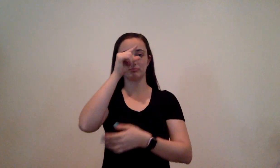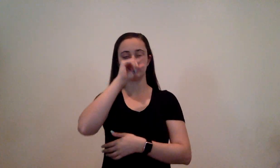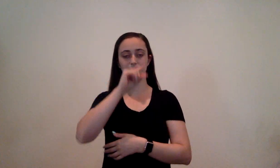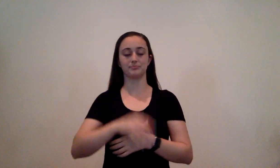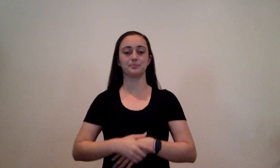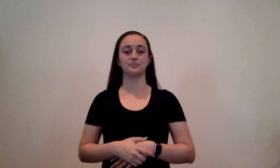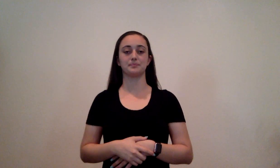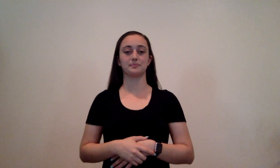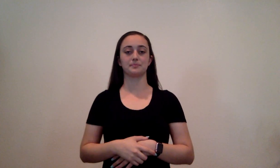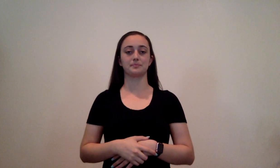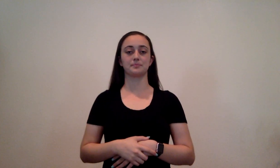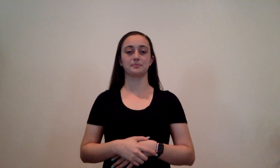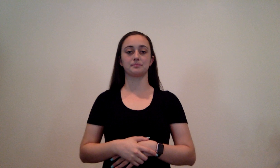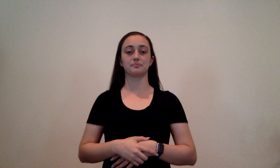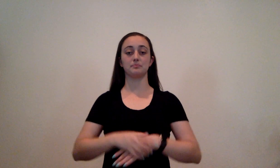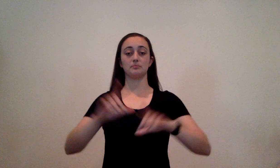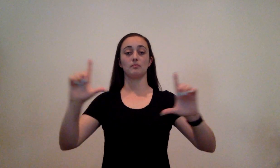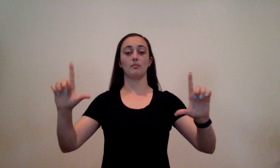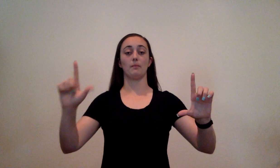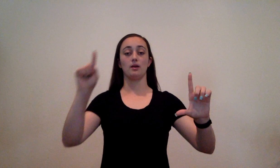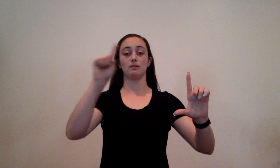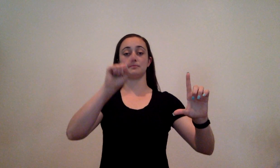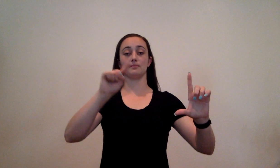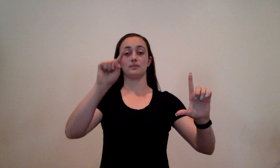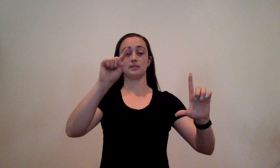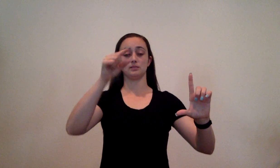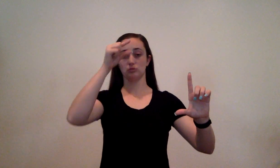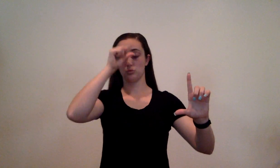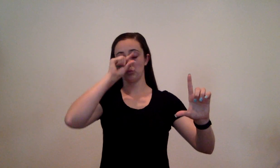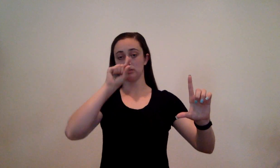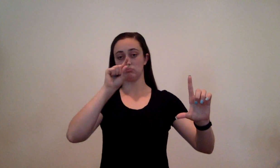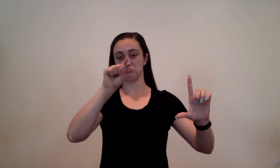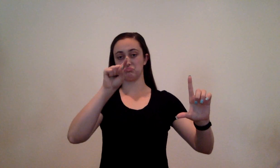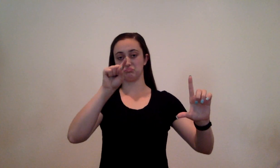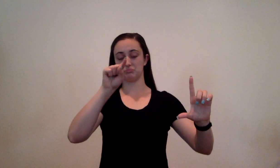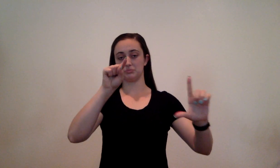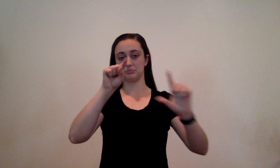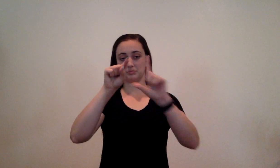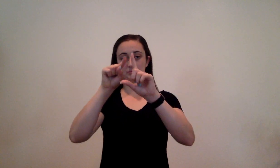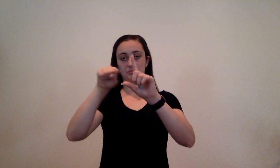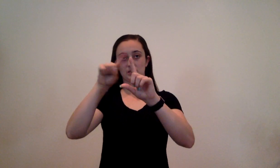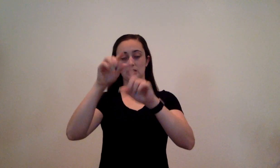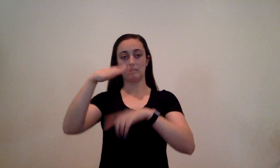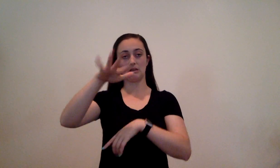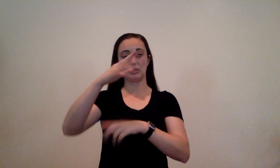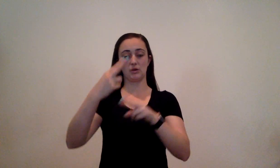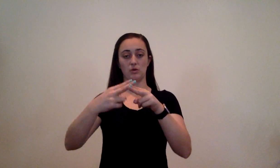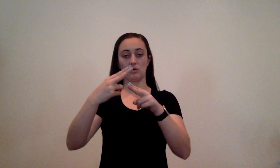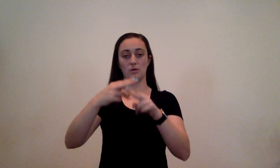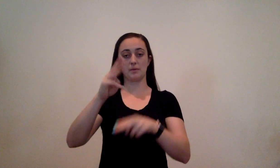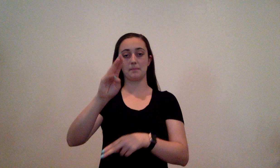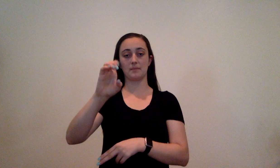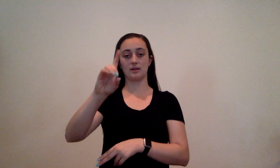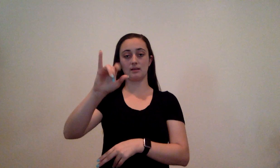Here is the area in the world where ancient Greece was, in a region called the Mediterranean. The Mediterranean is actually